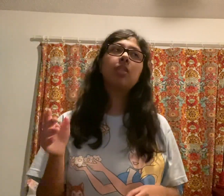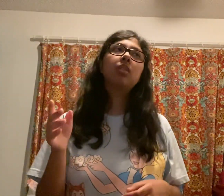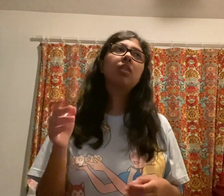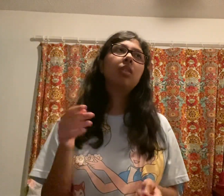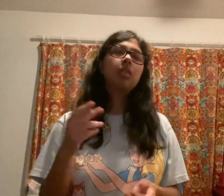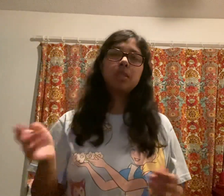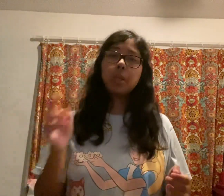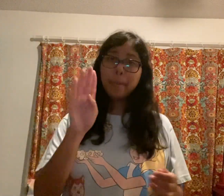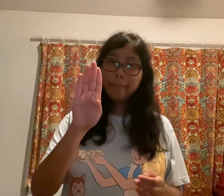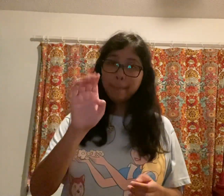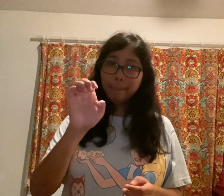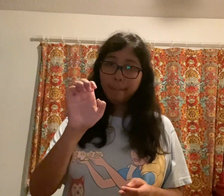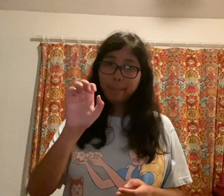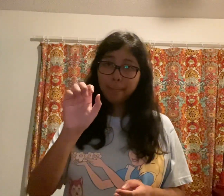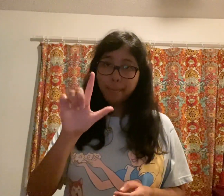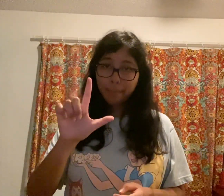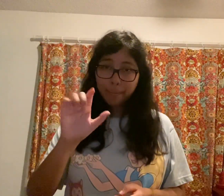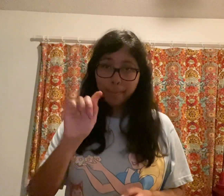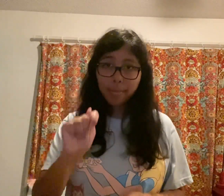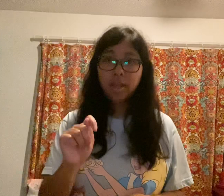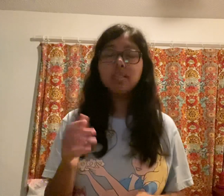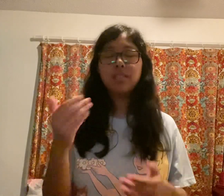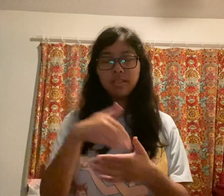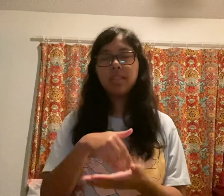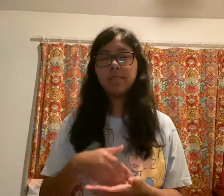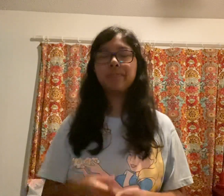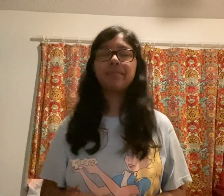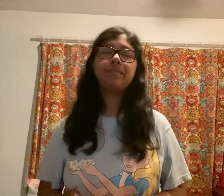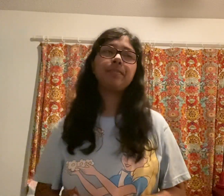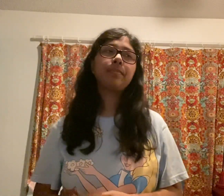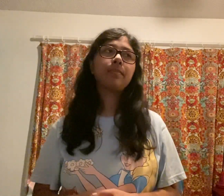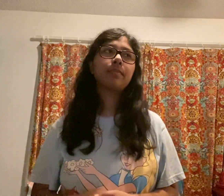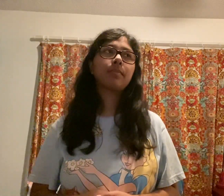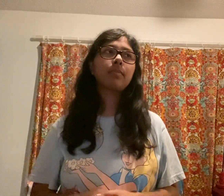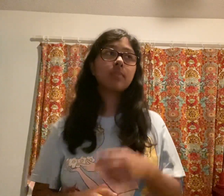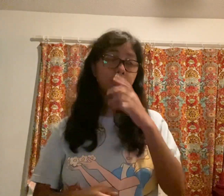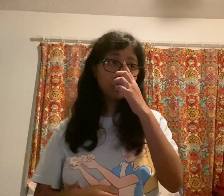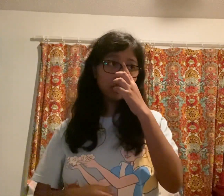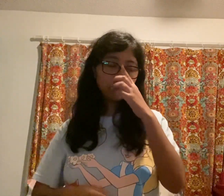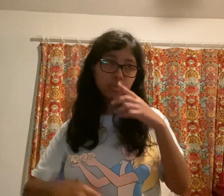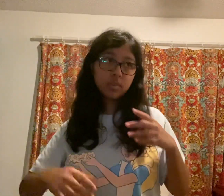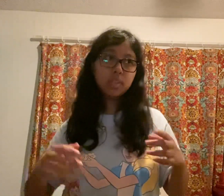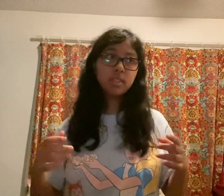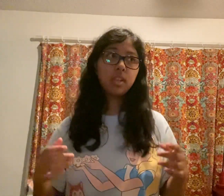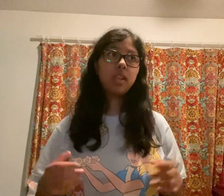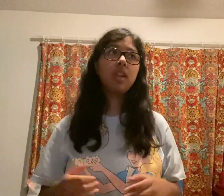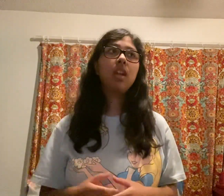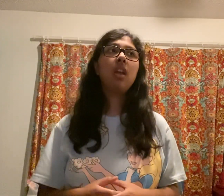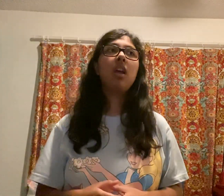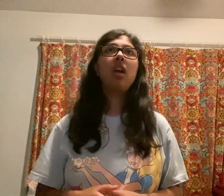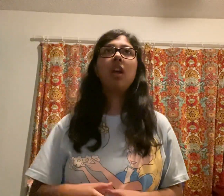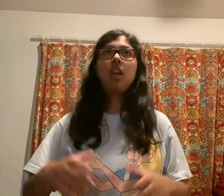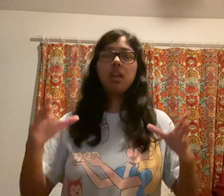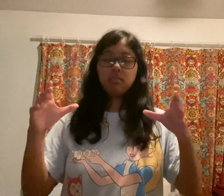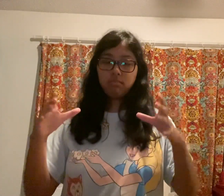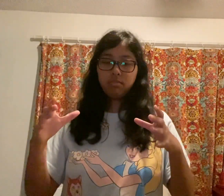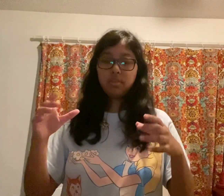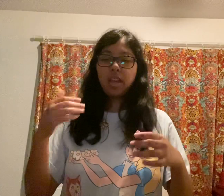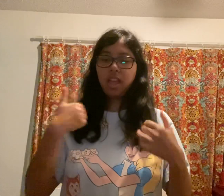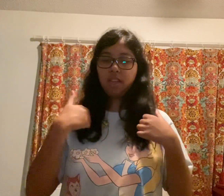can originate from one hub, so from one central location you may have paths for gates going out in several different directions.